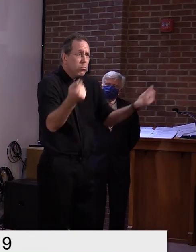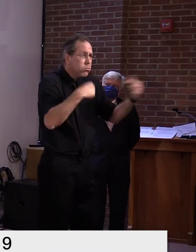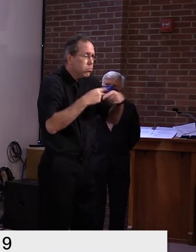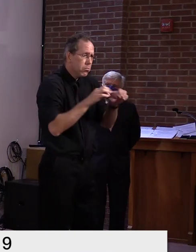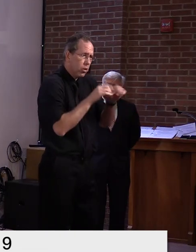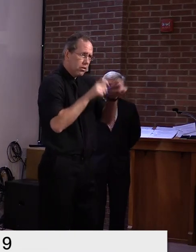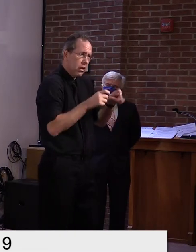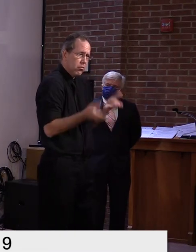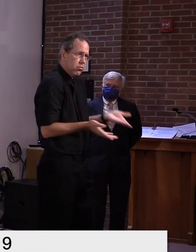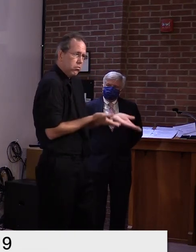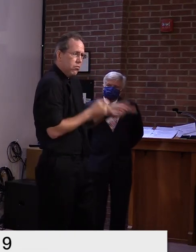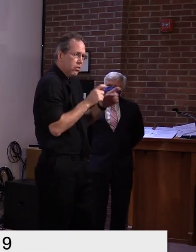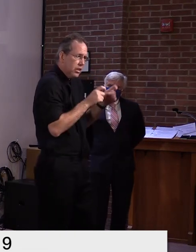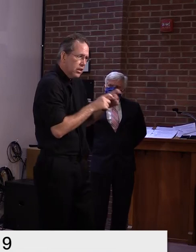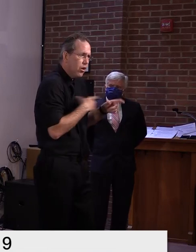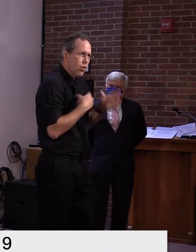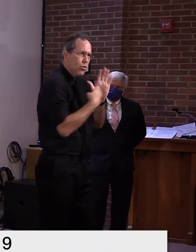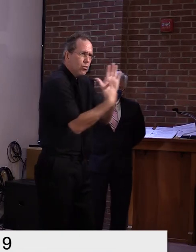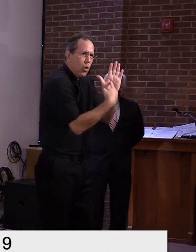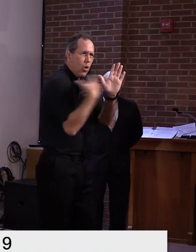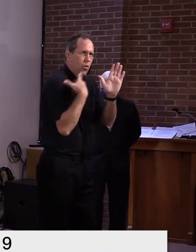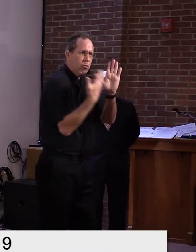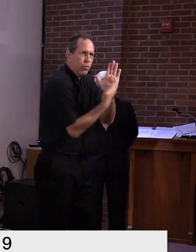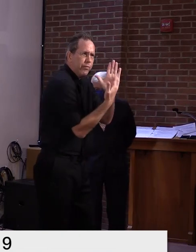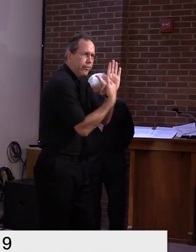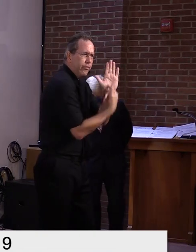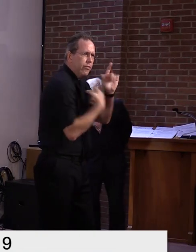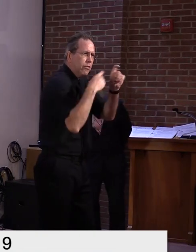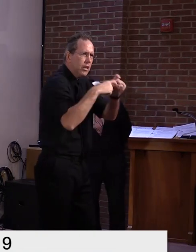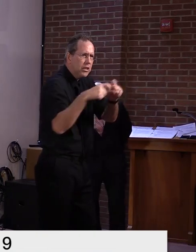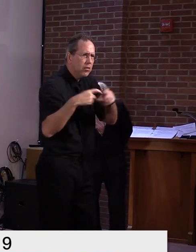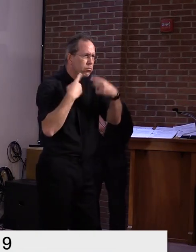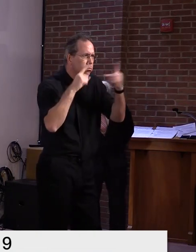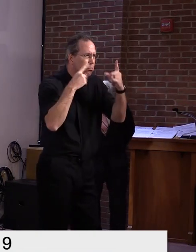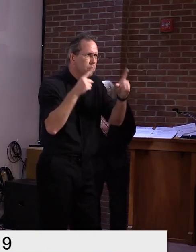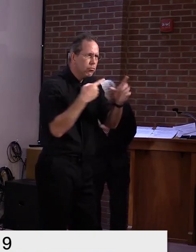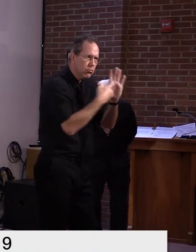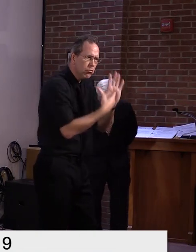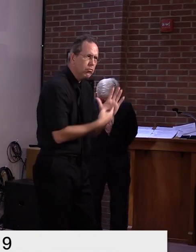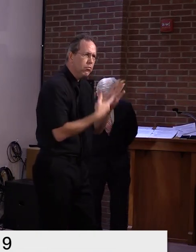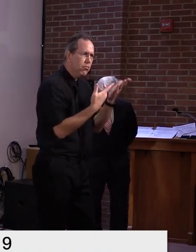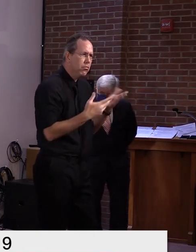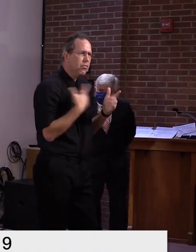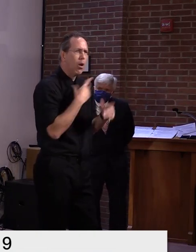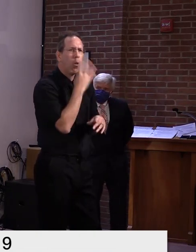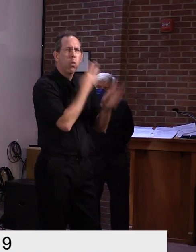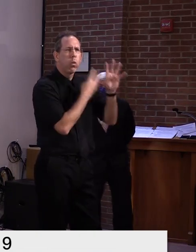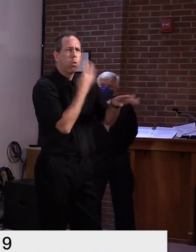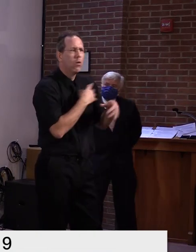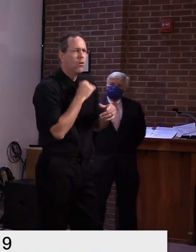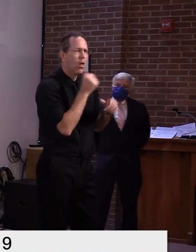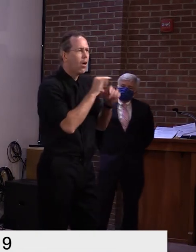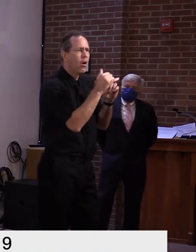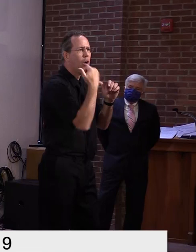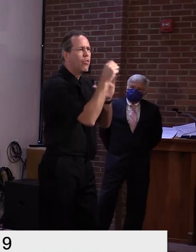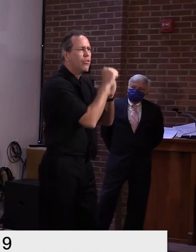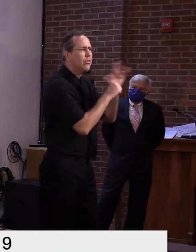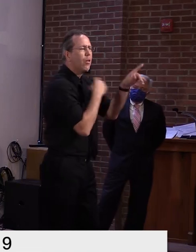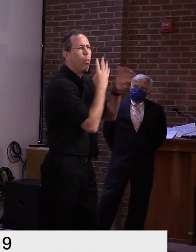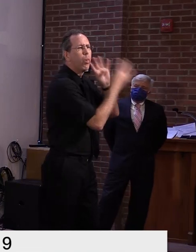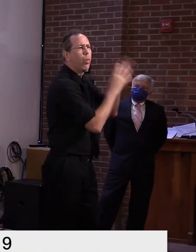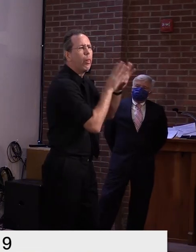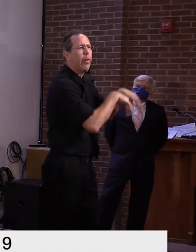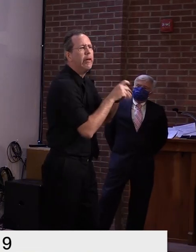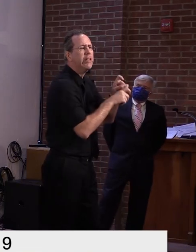an opportunity to highlight how well we're doing. And if we continue down this path, we can open up our colleges and universities in a safe